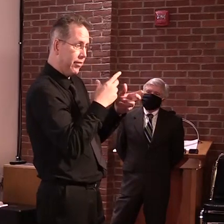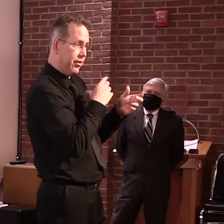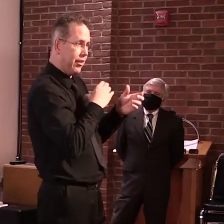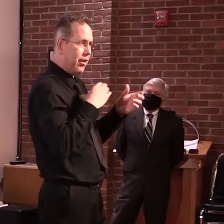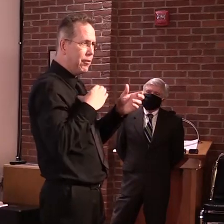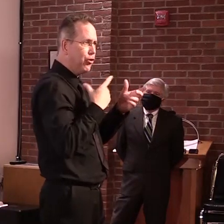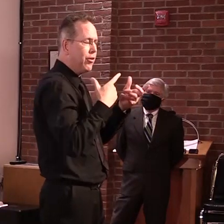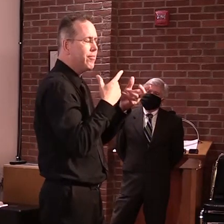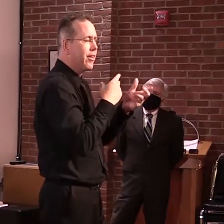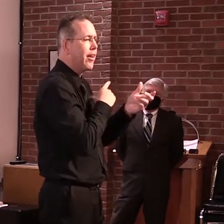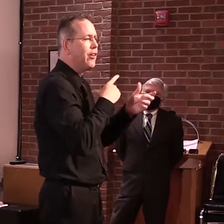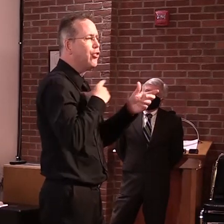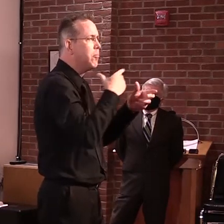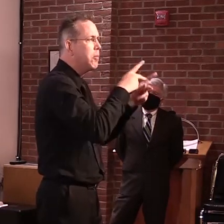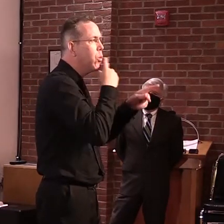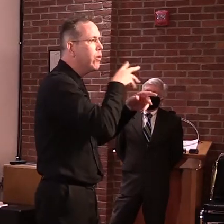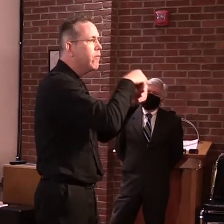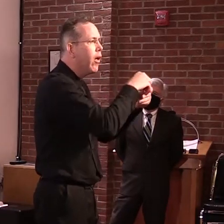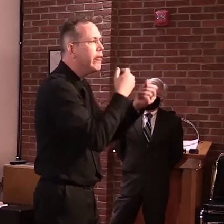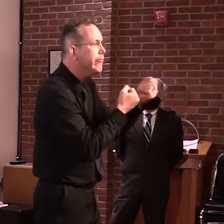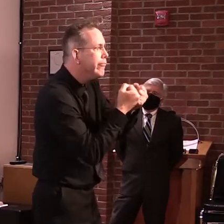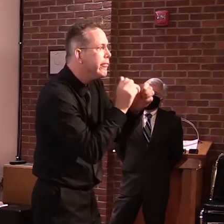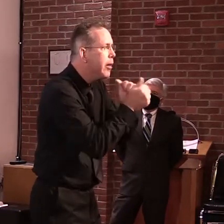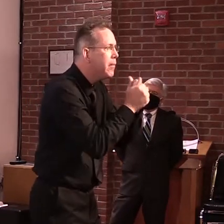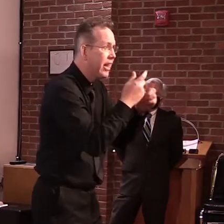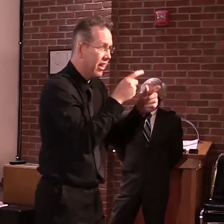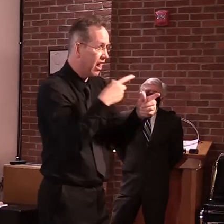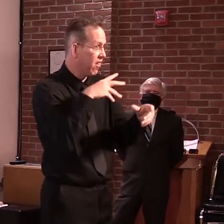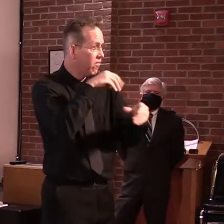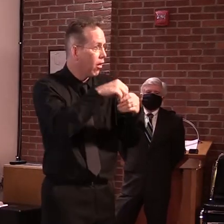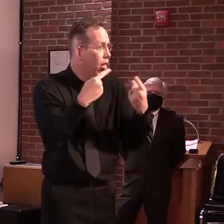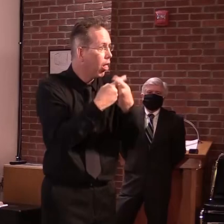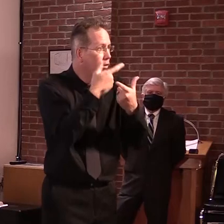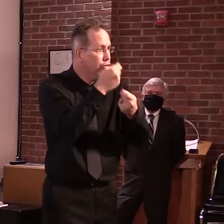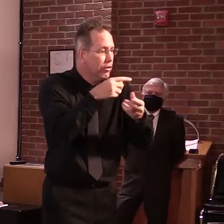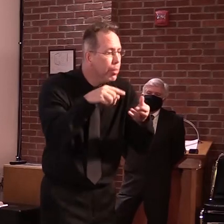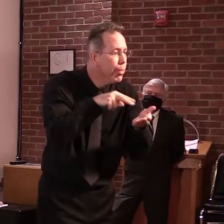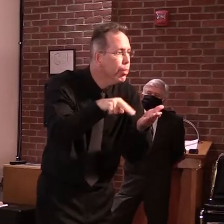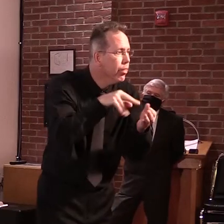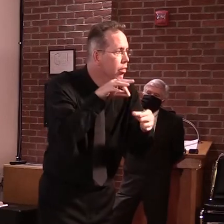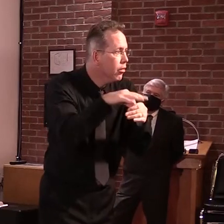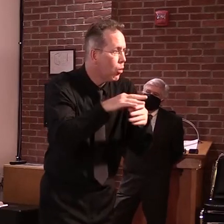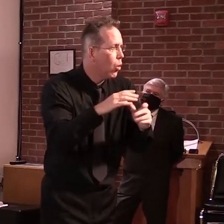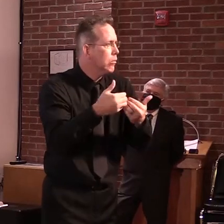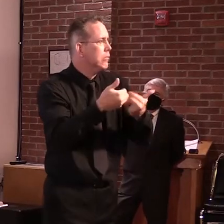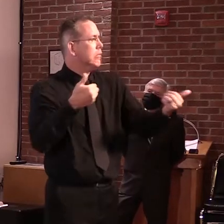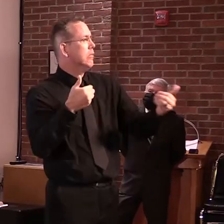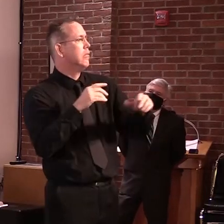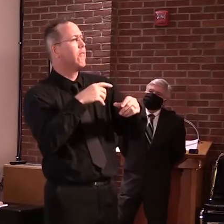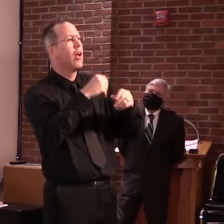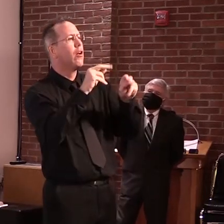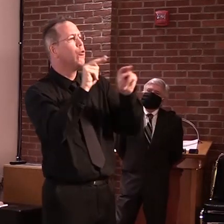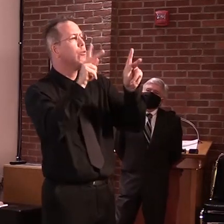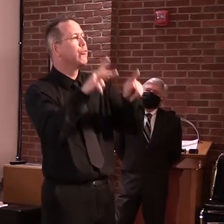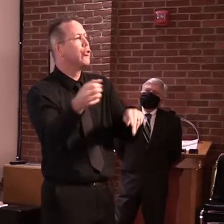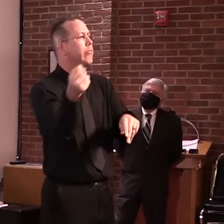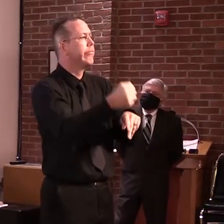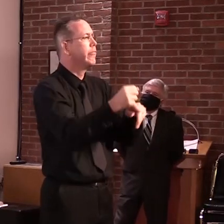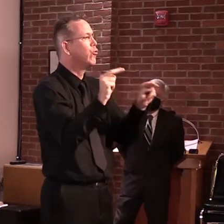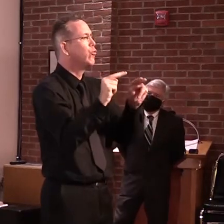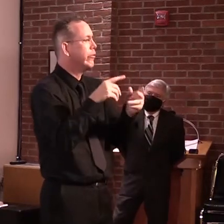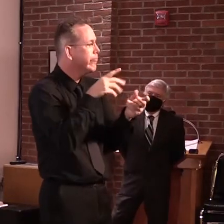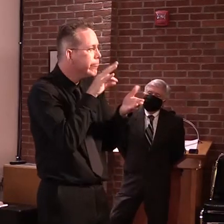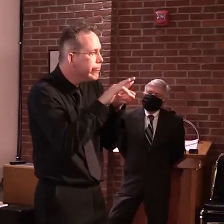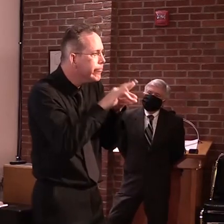made it quite clear that they have their own thoughts on the election in November. So we'll let this work its way